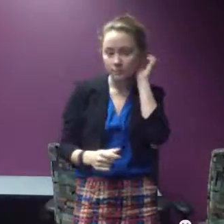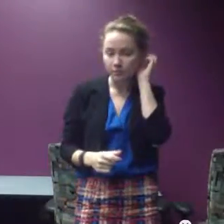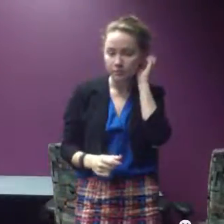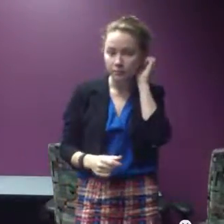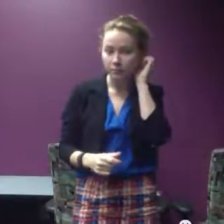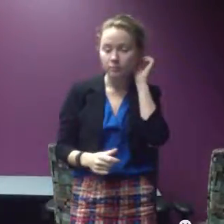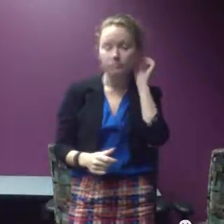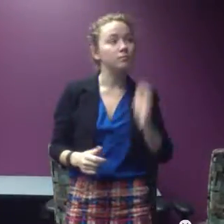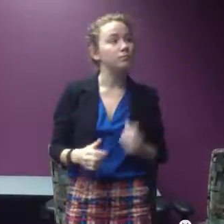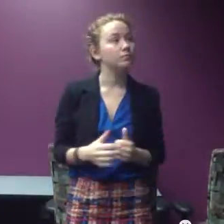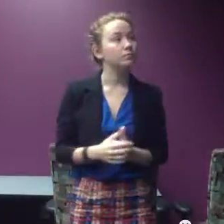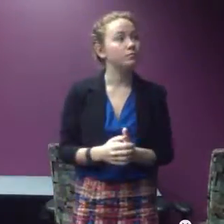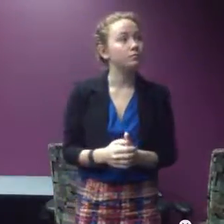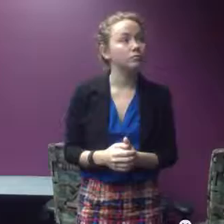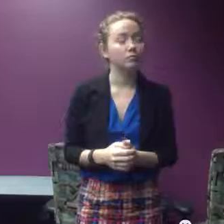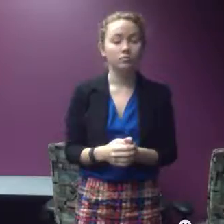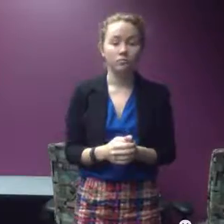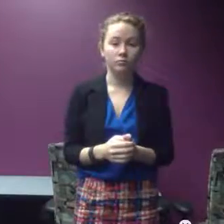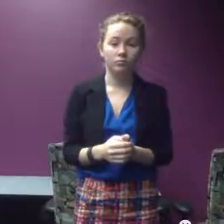You can see it drawn on the board.